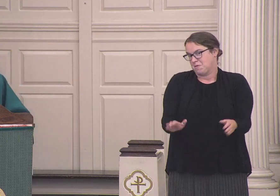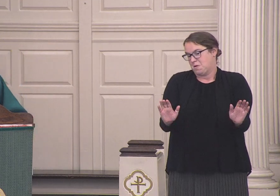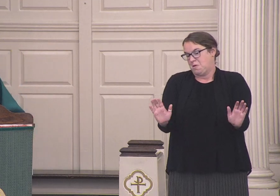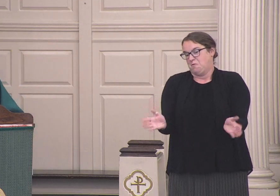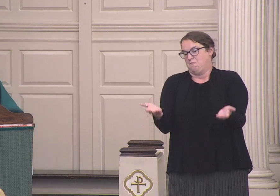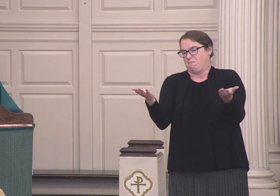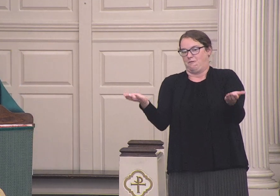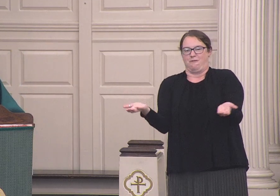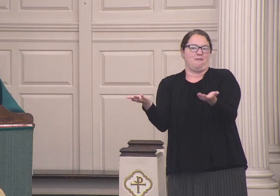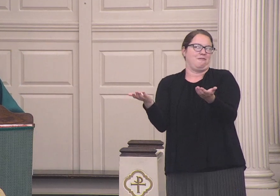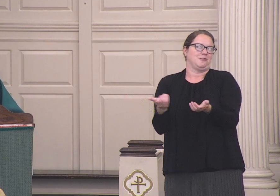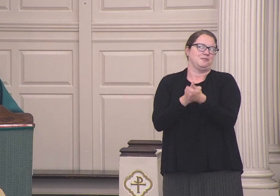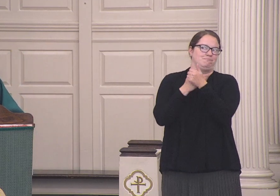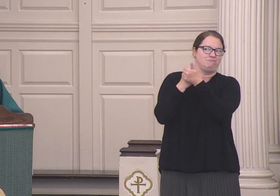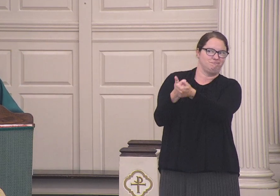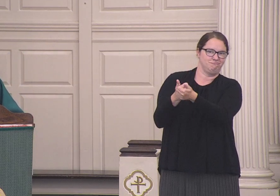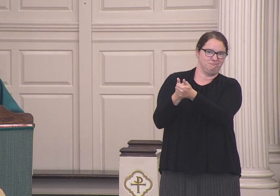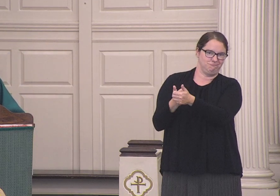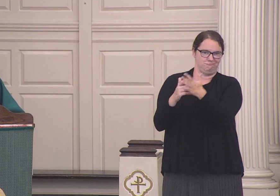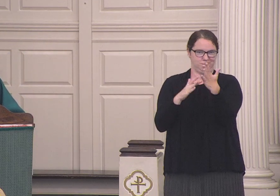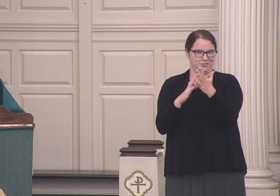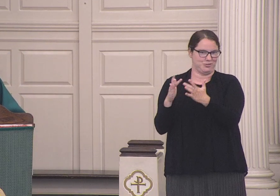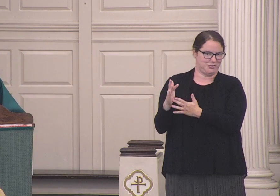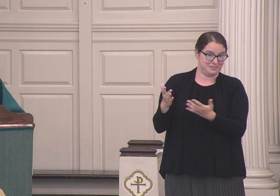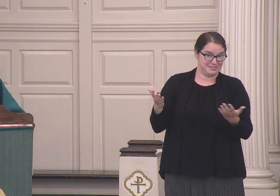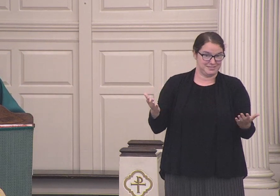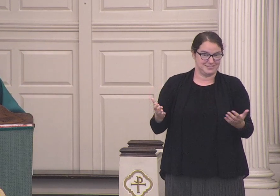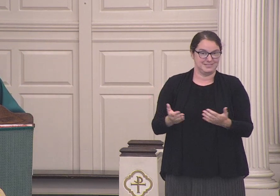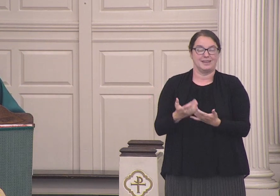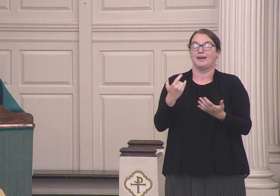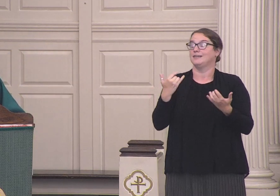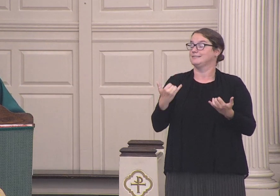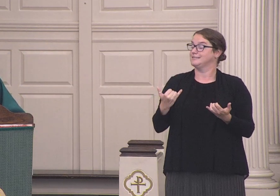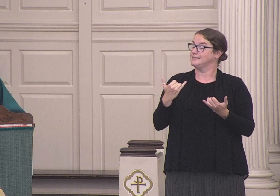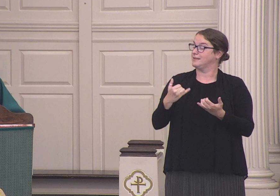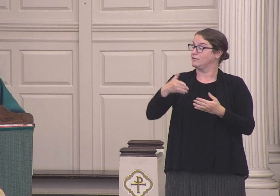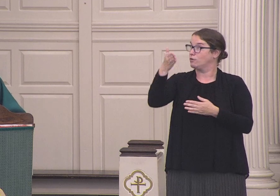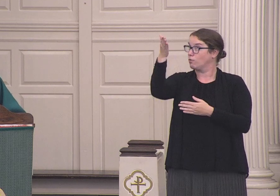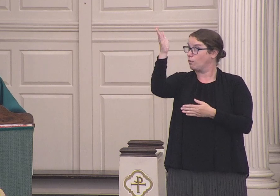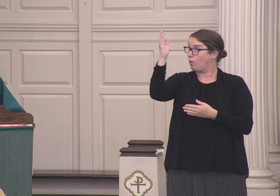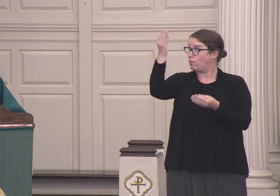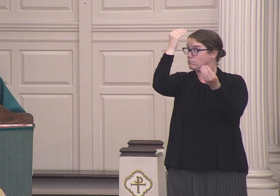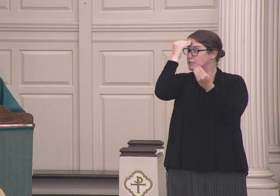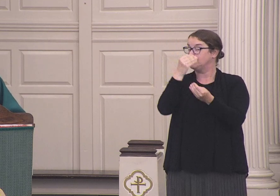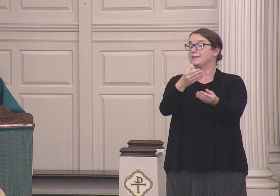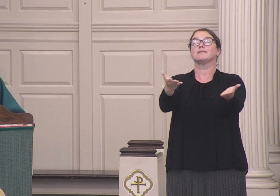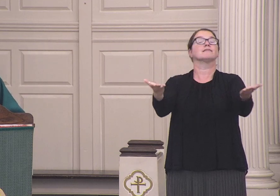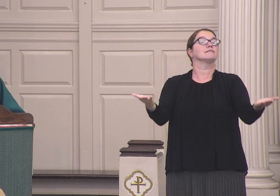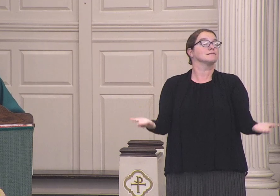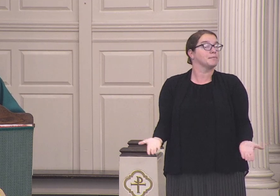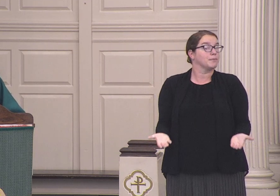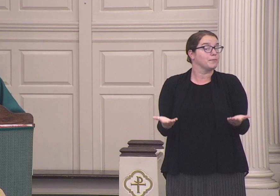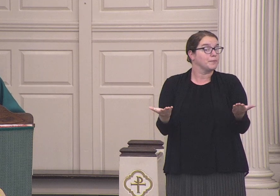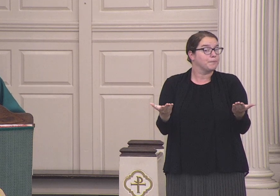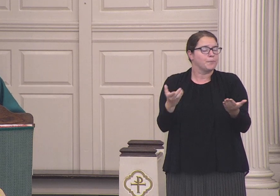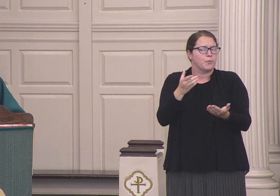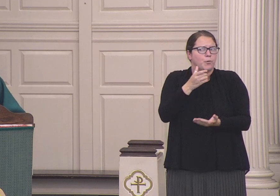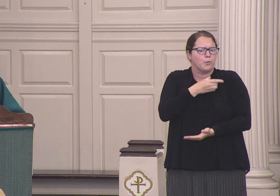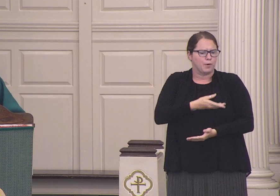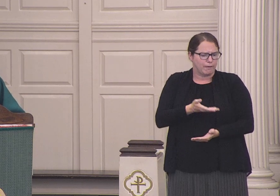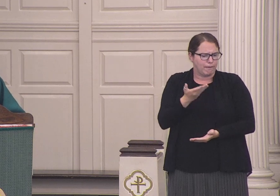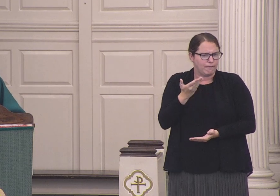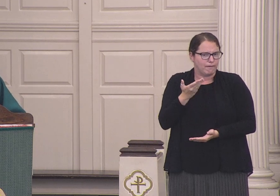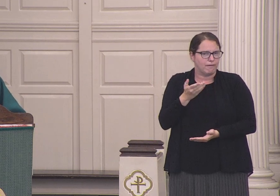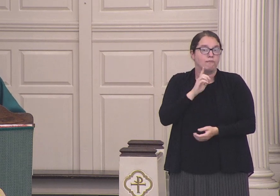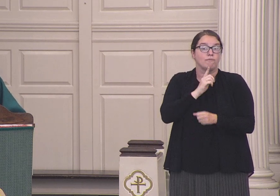journey can go on in our faith, today God is speaking to us about who we are. We are